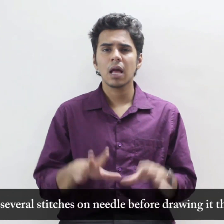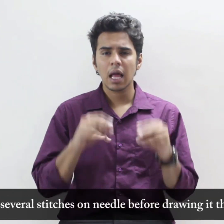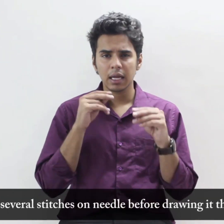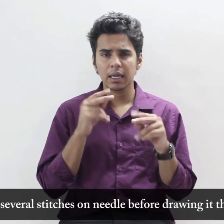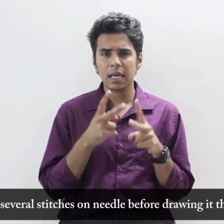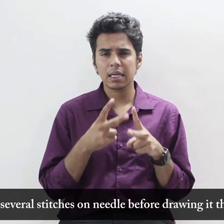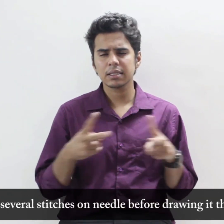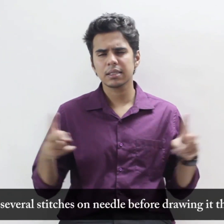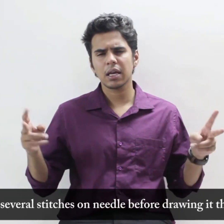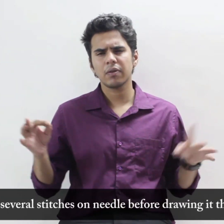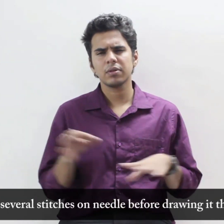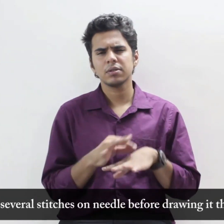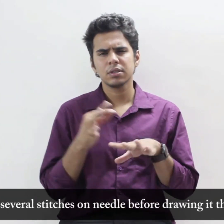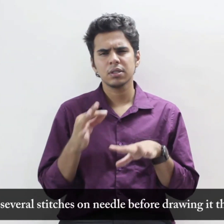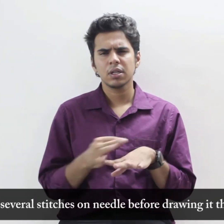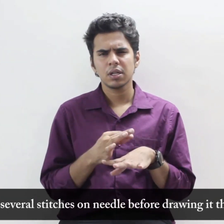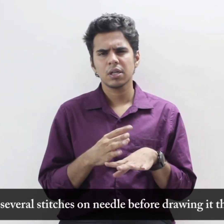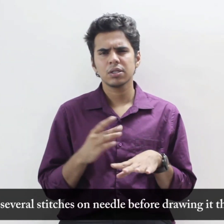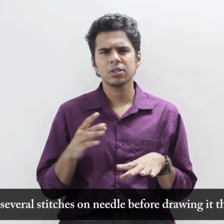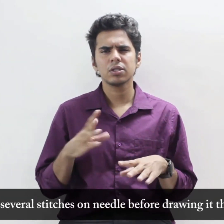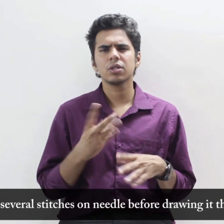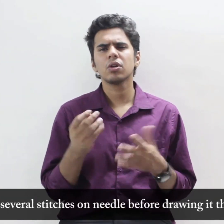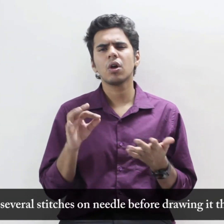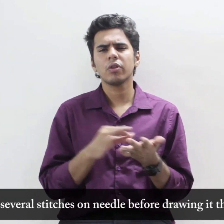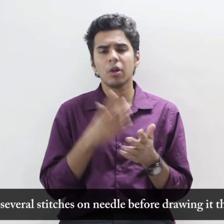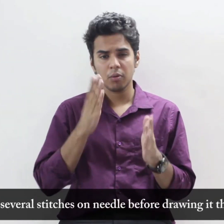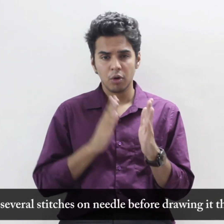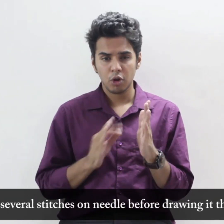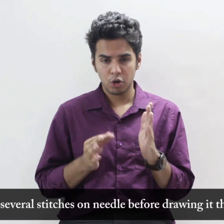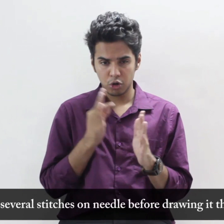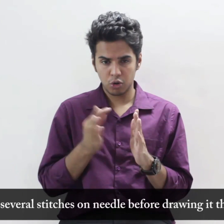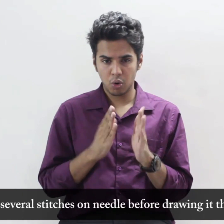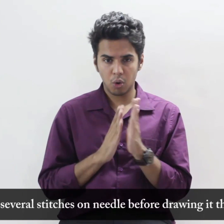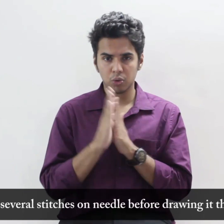Take several stitches on needle before drawing it through.